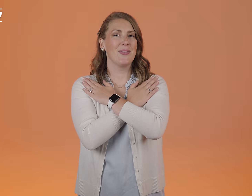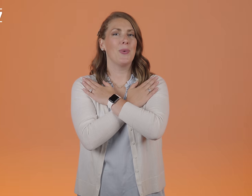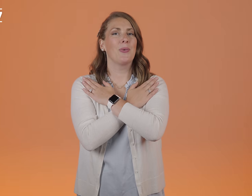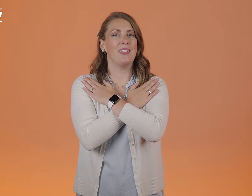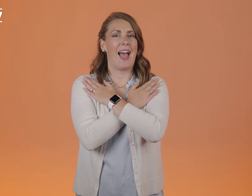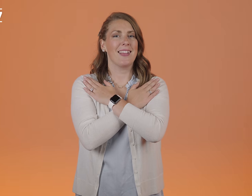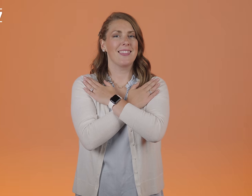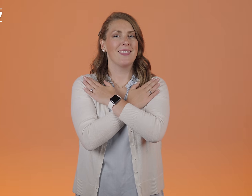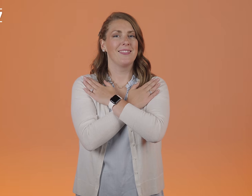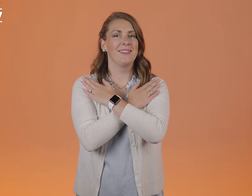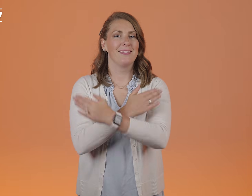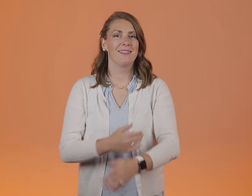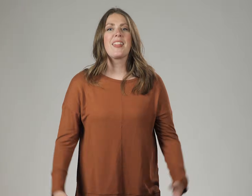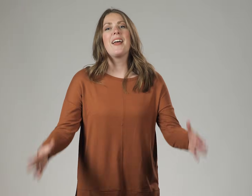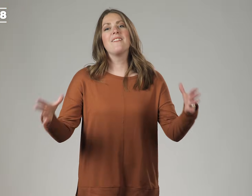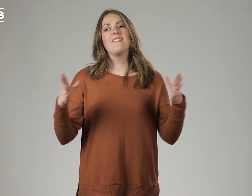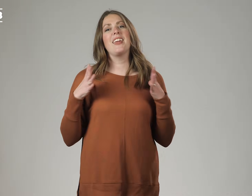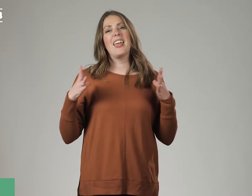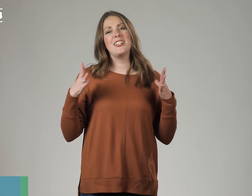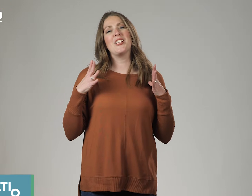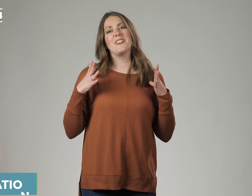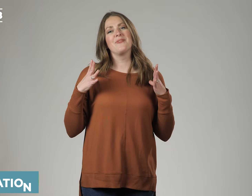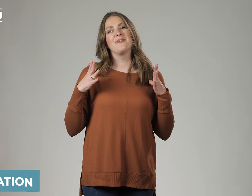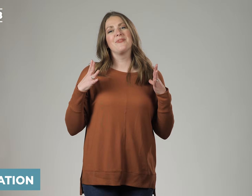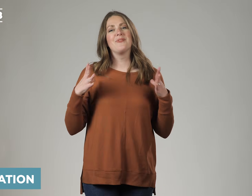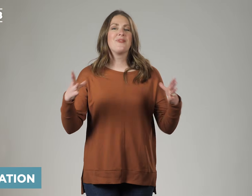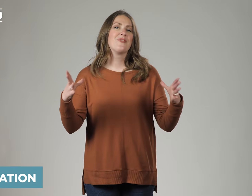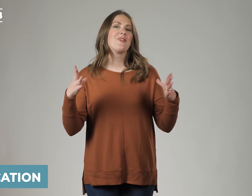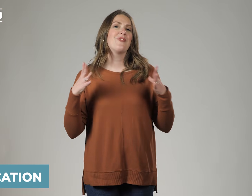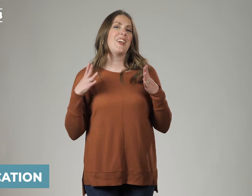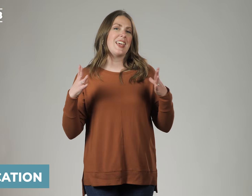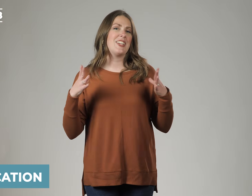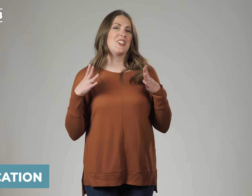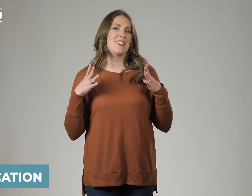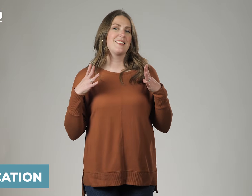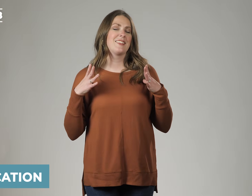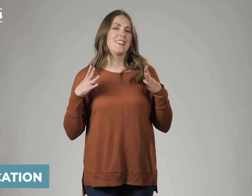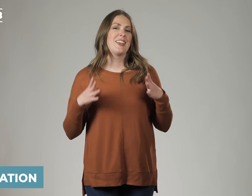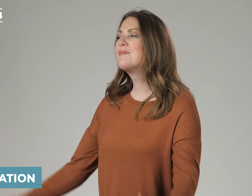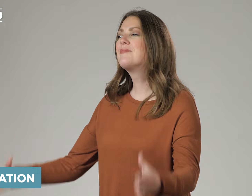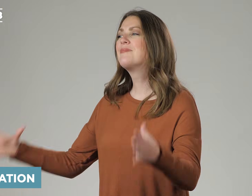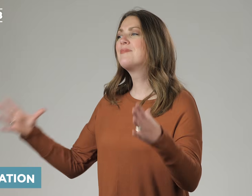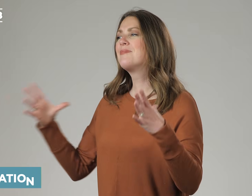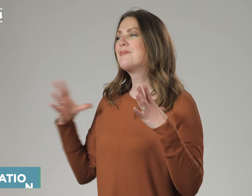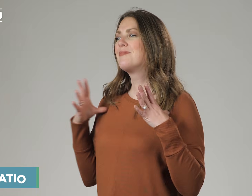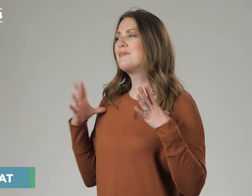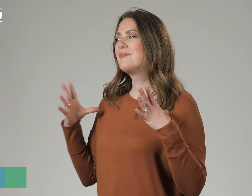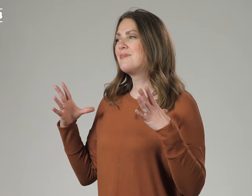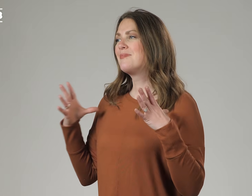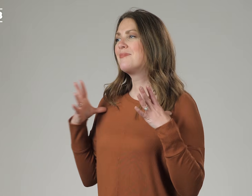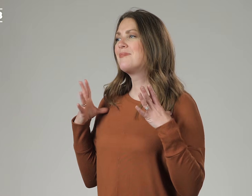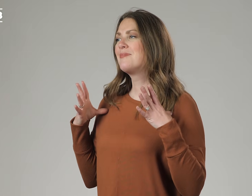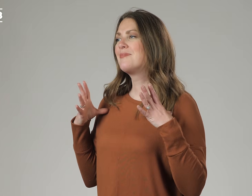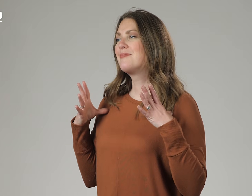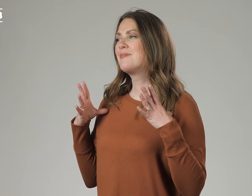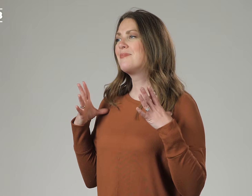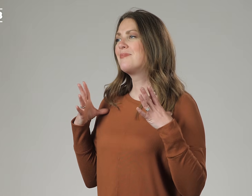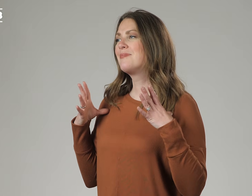or relax. Vacation. Vacation. You have 5 hands coming up to